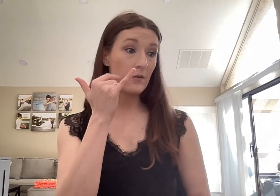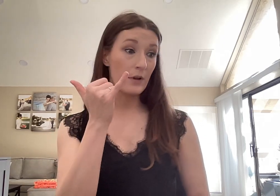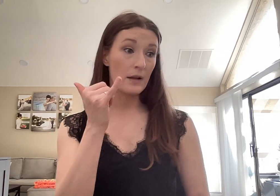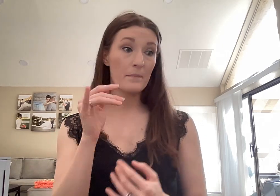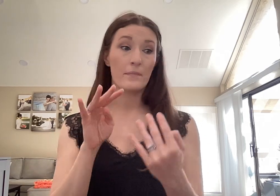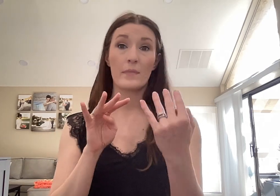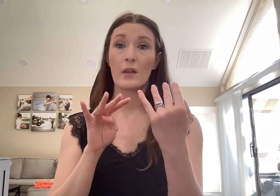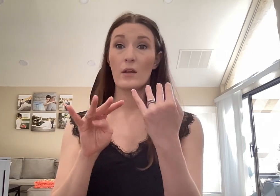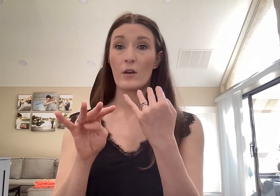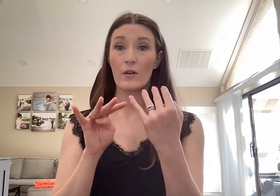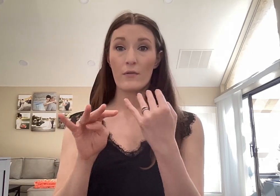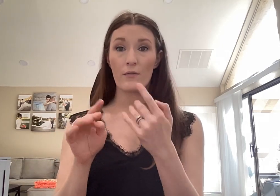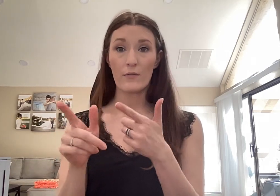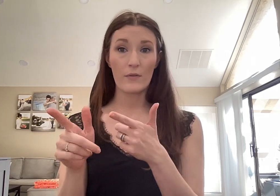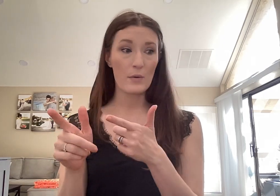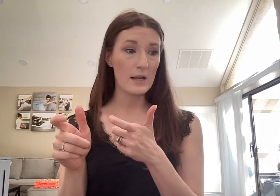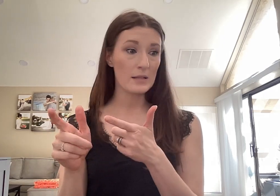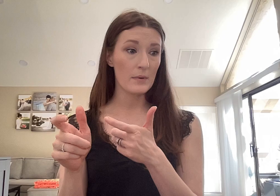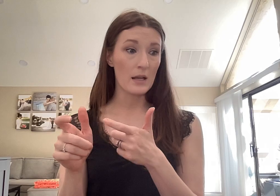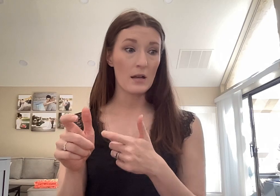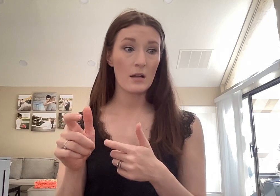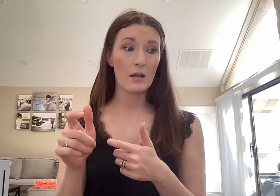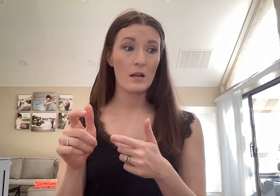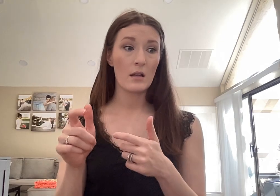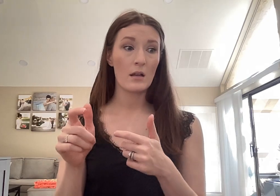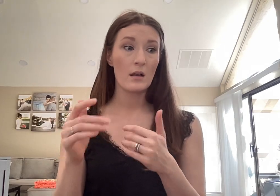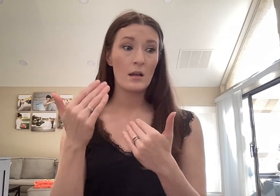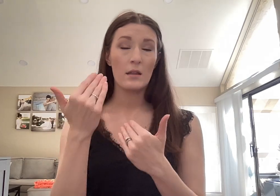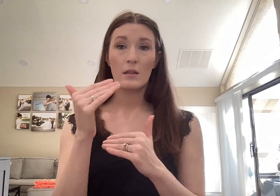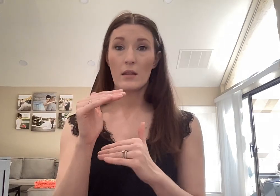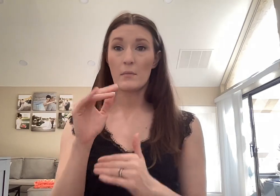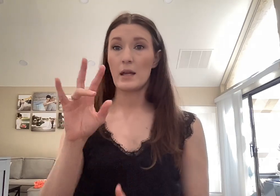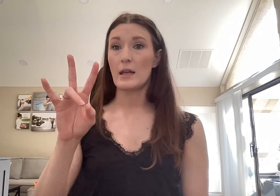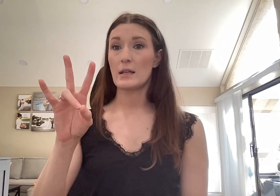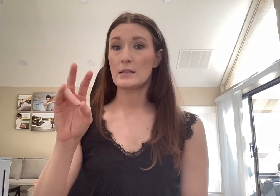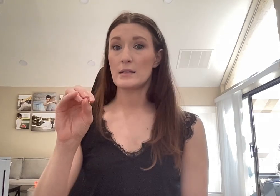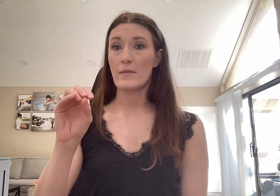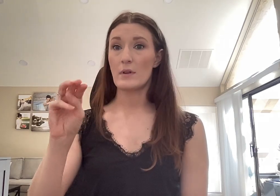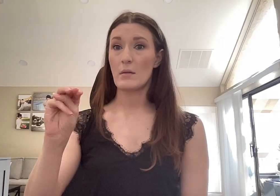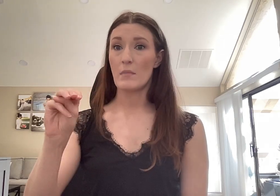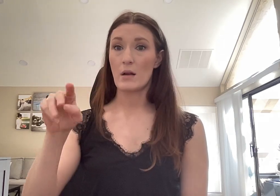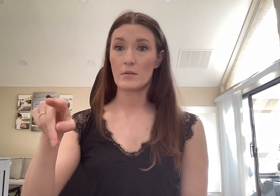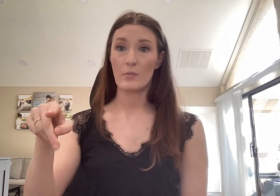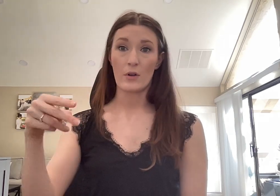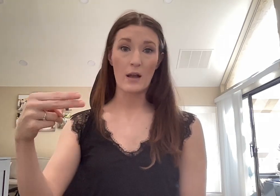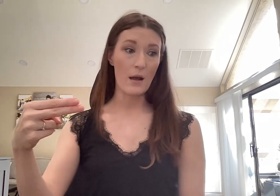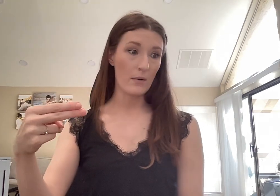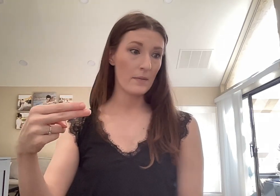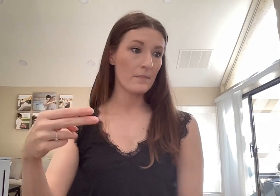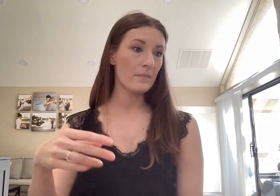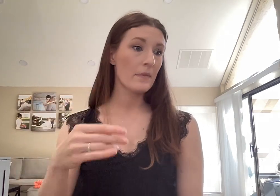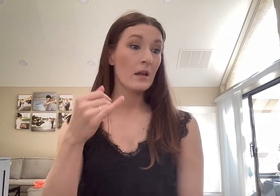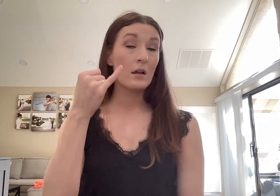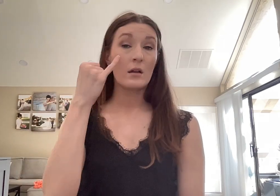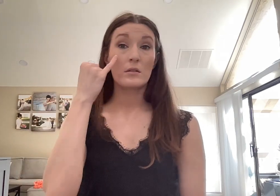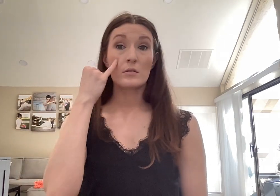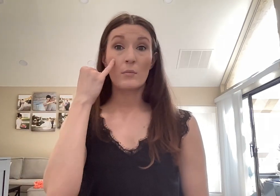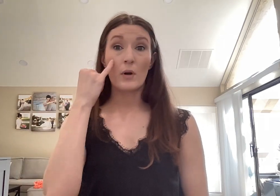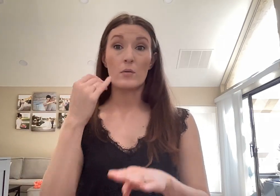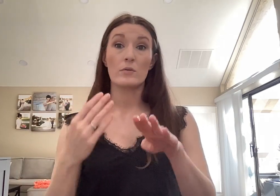California, freeway speed, the limit is 70 miles per hour. Suppose